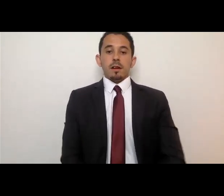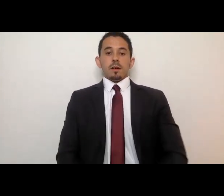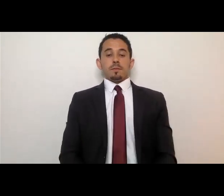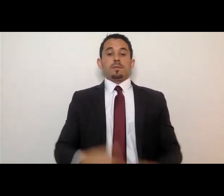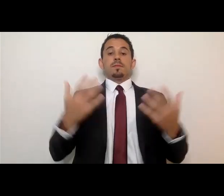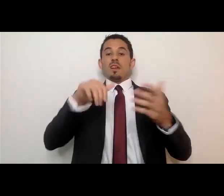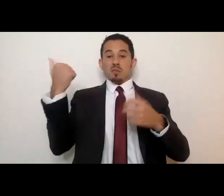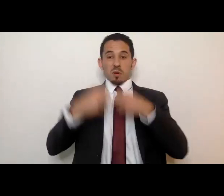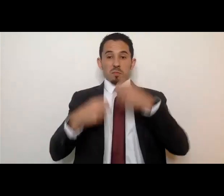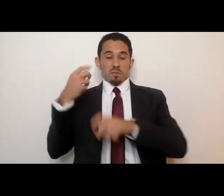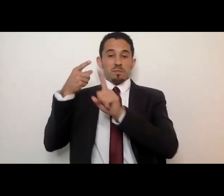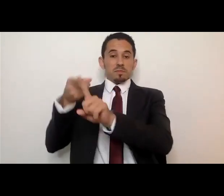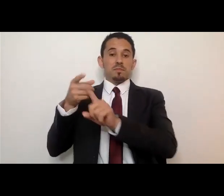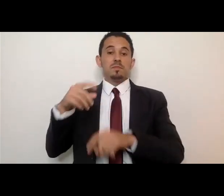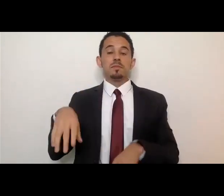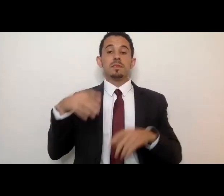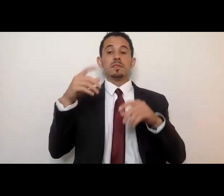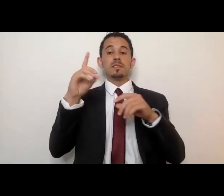infection.